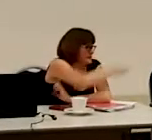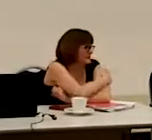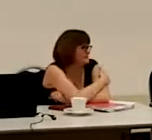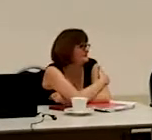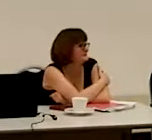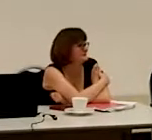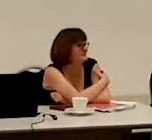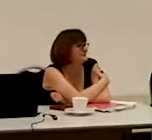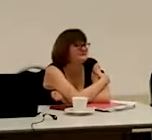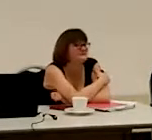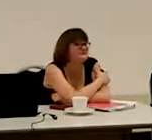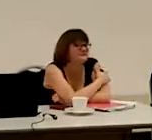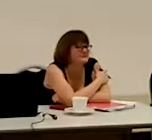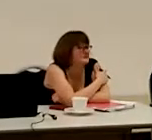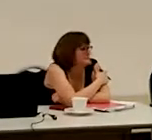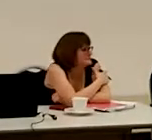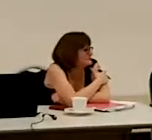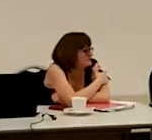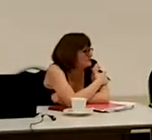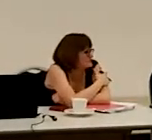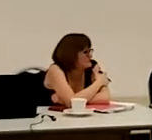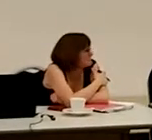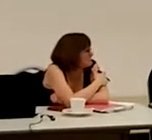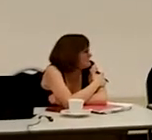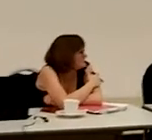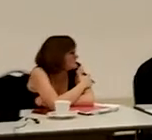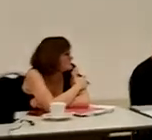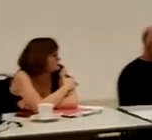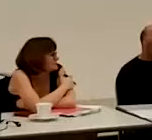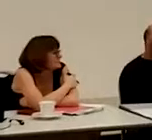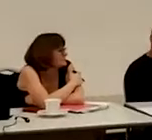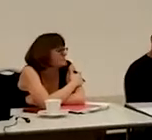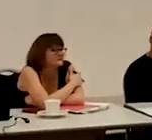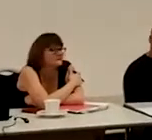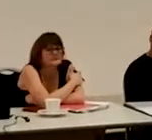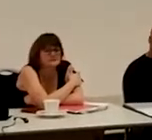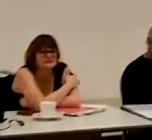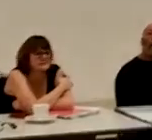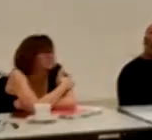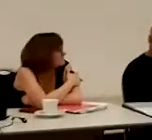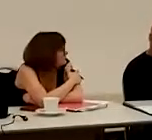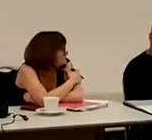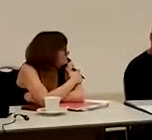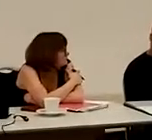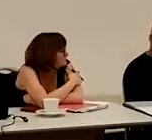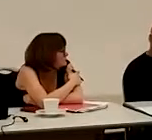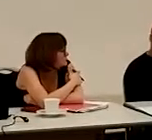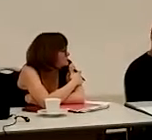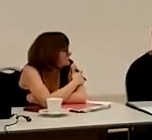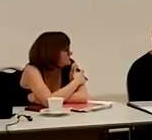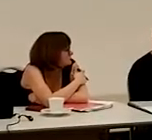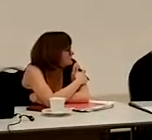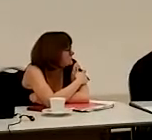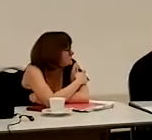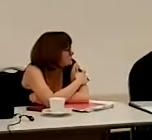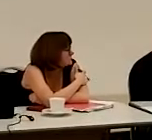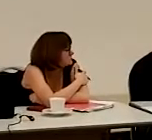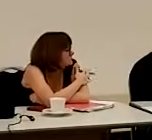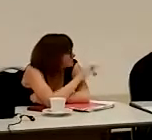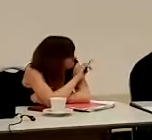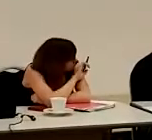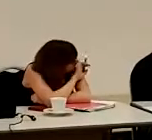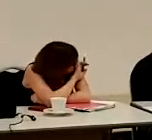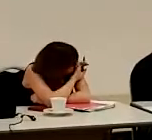photographer, and over the live streamer. Okay, just want to briefly outline the aims of